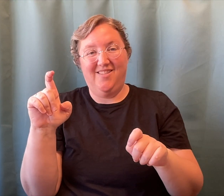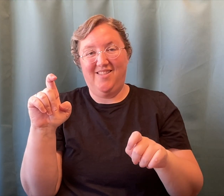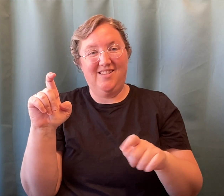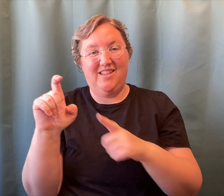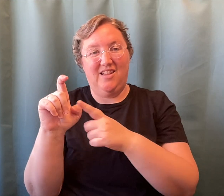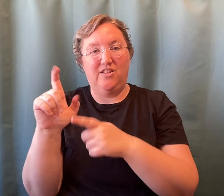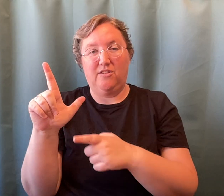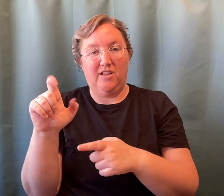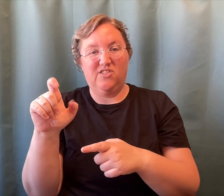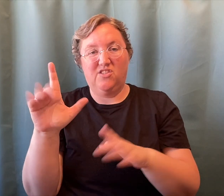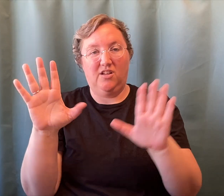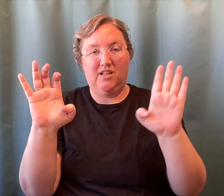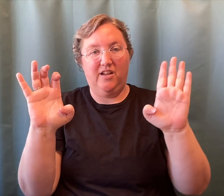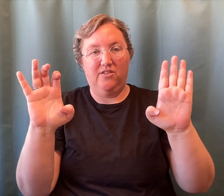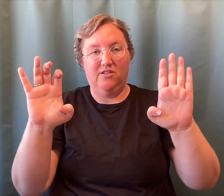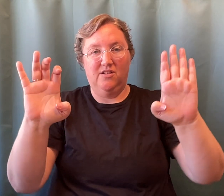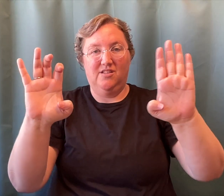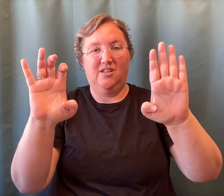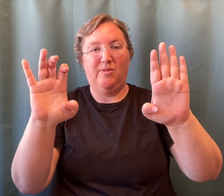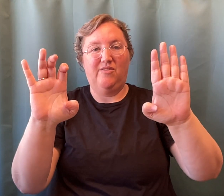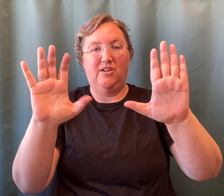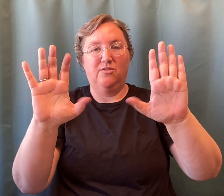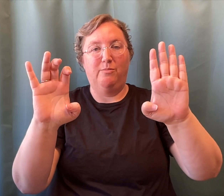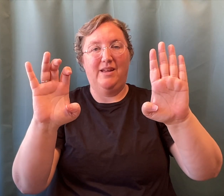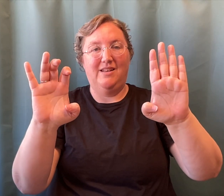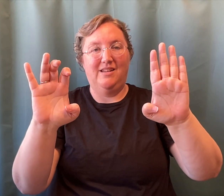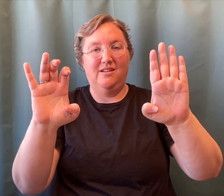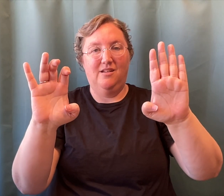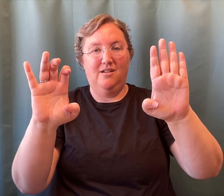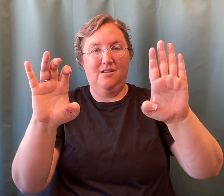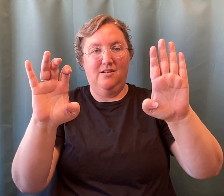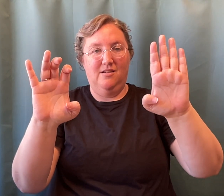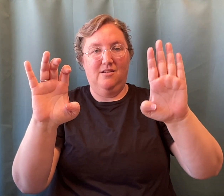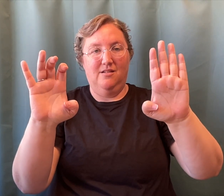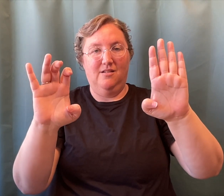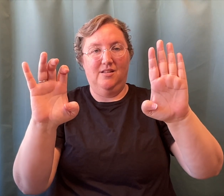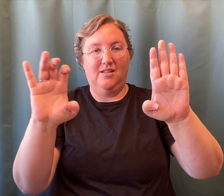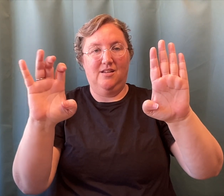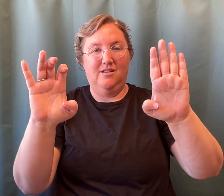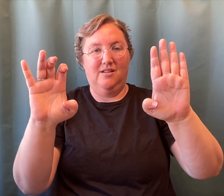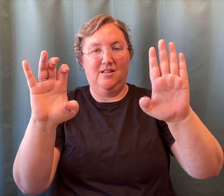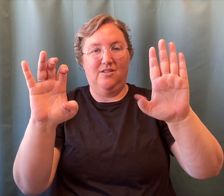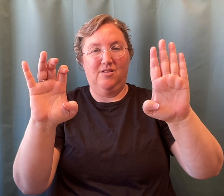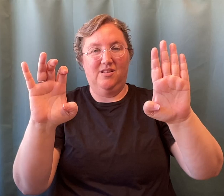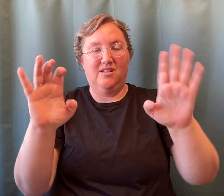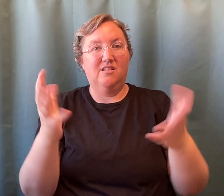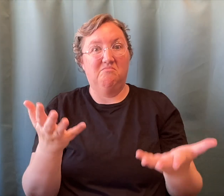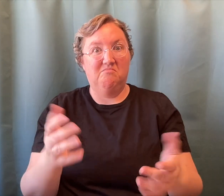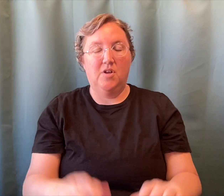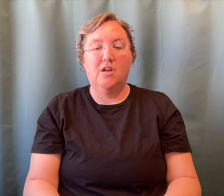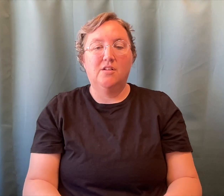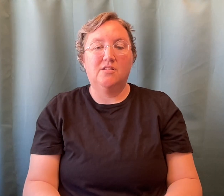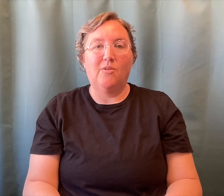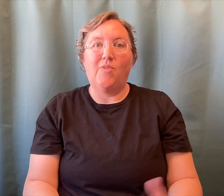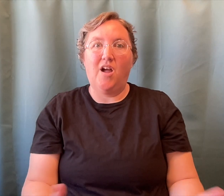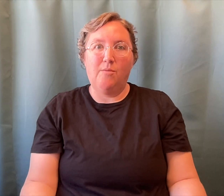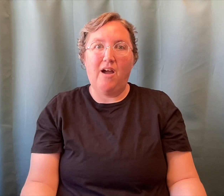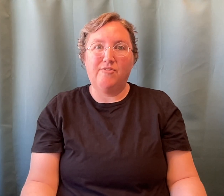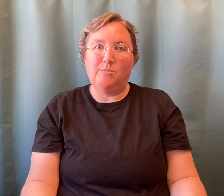This can't. They're like stuck together. See how my fingers bend in on this hand and they don't on this hand? So I have to